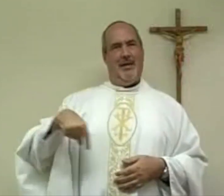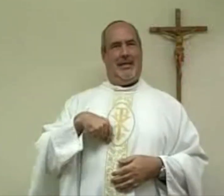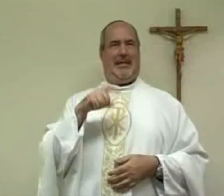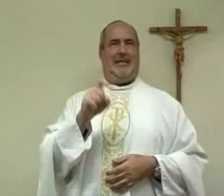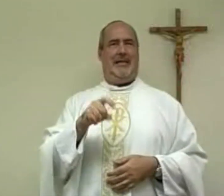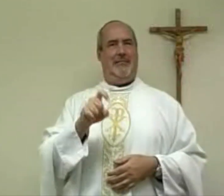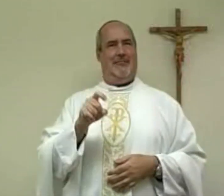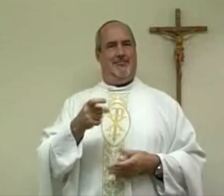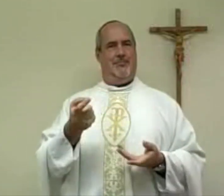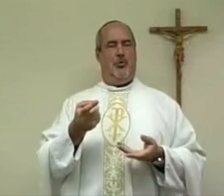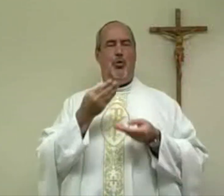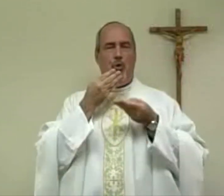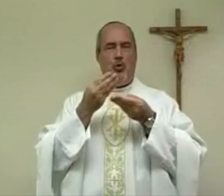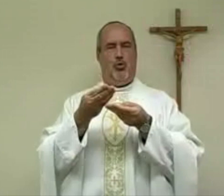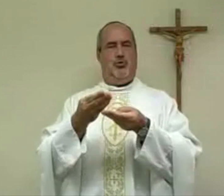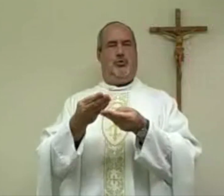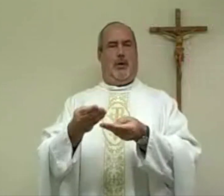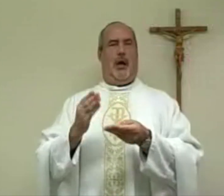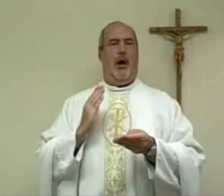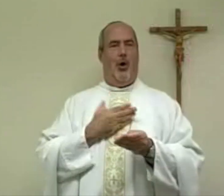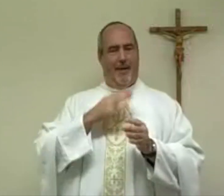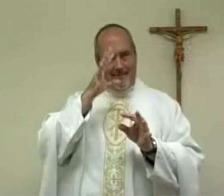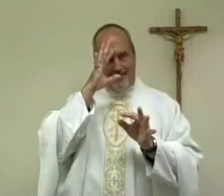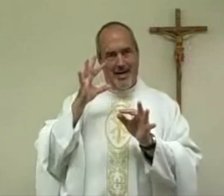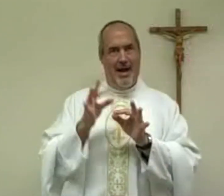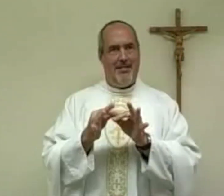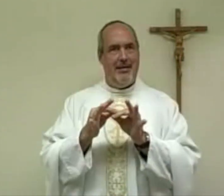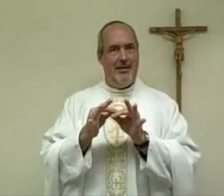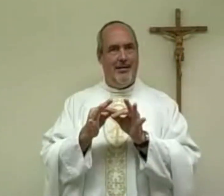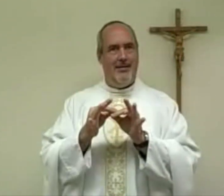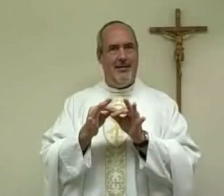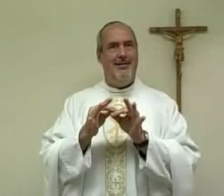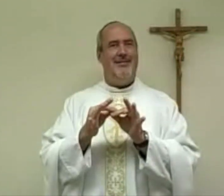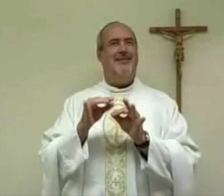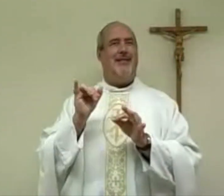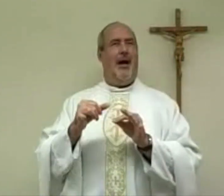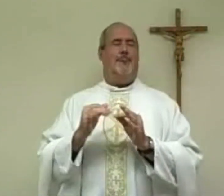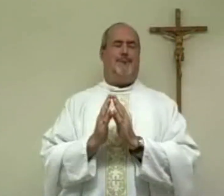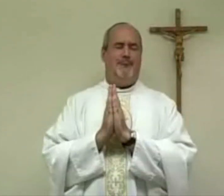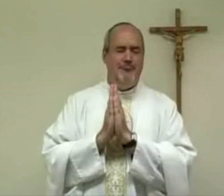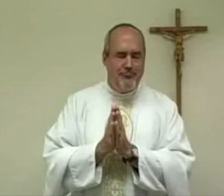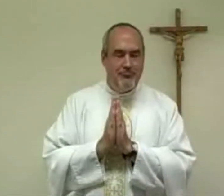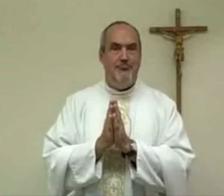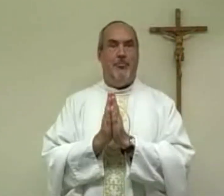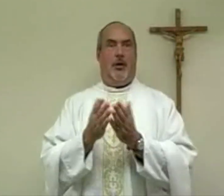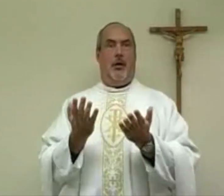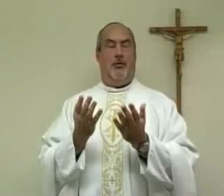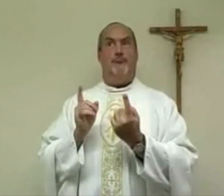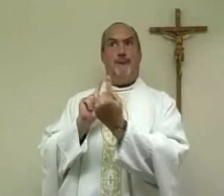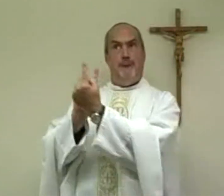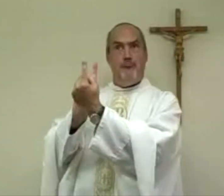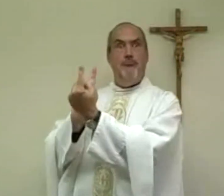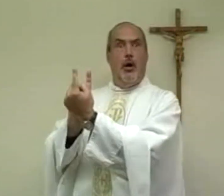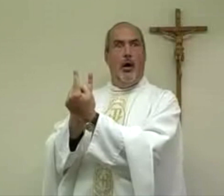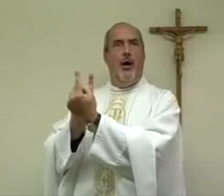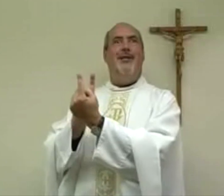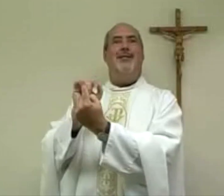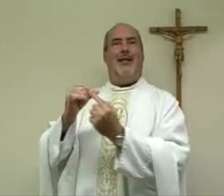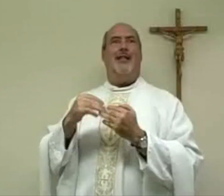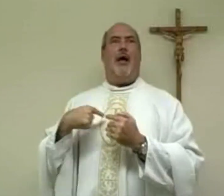on a regular basis. So we need to feed our faith. That means praying,